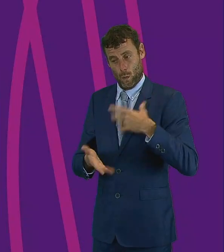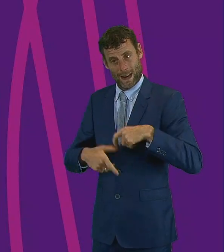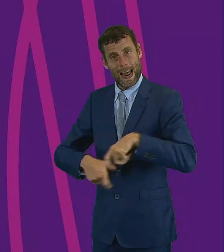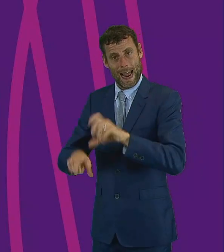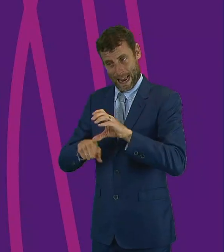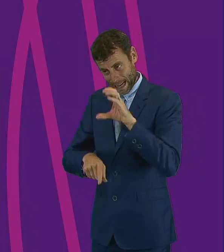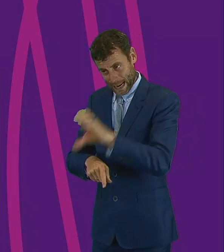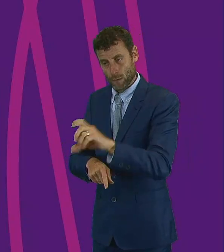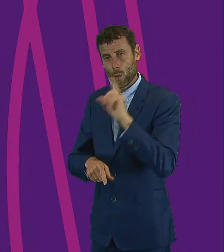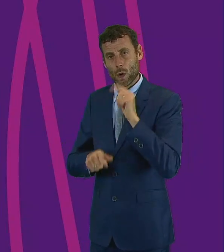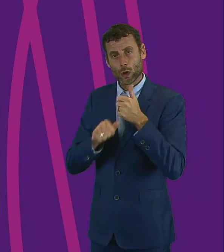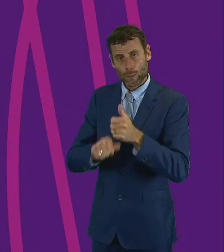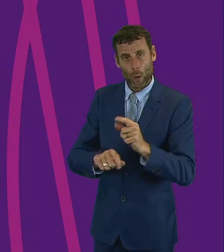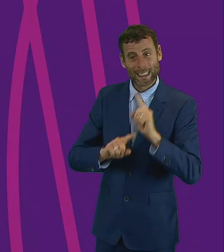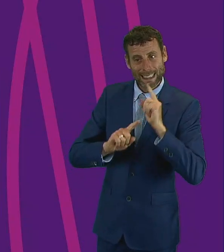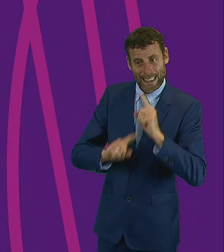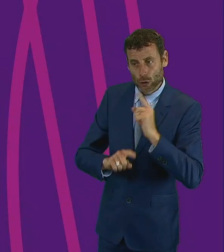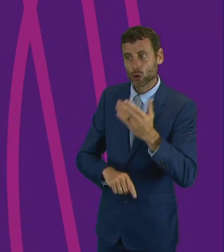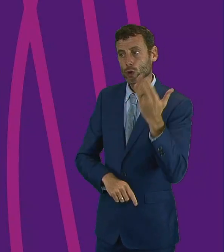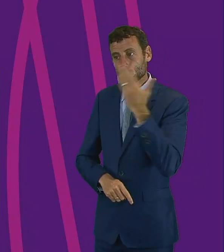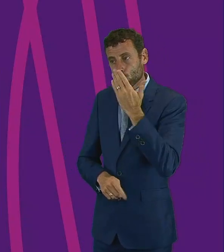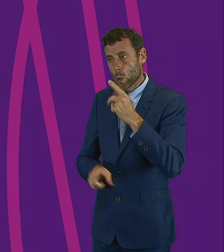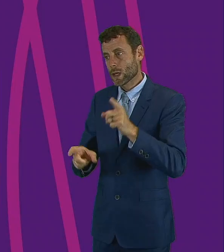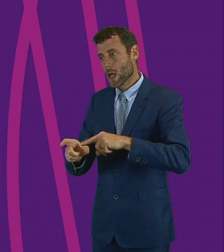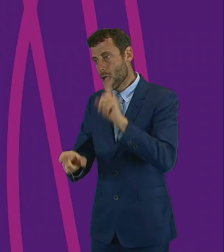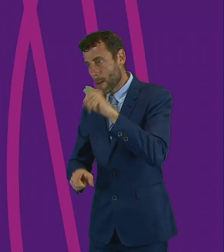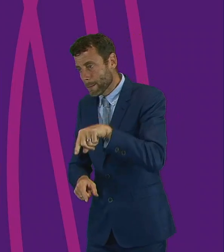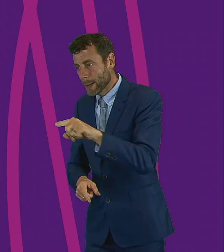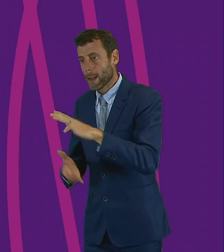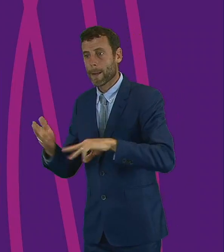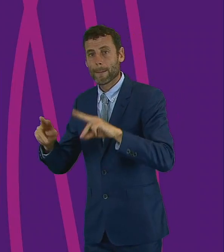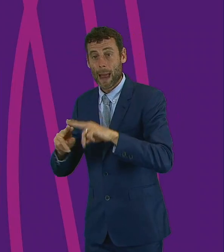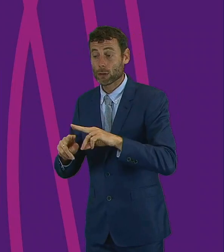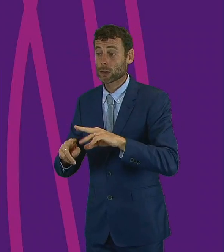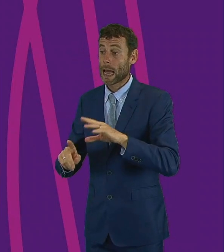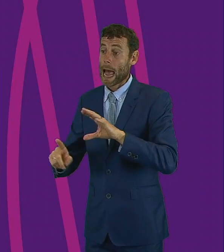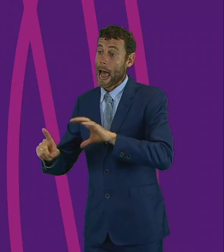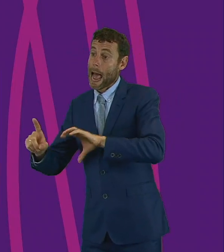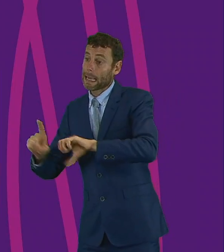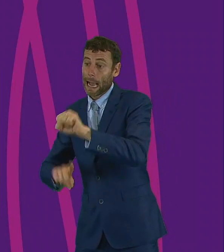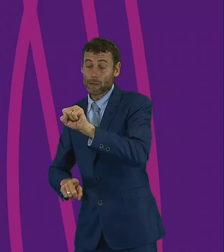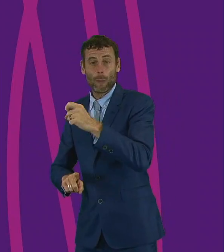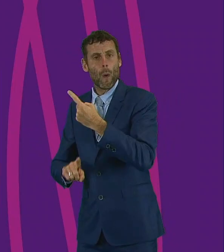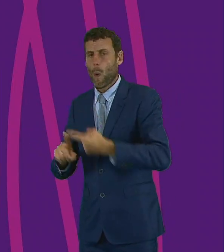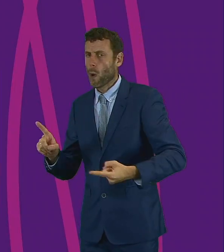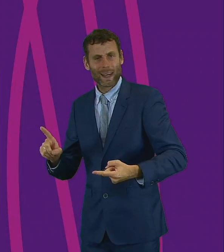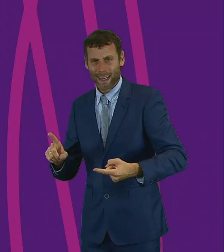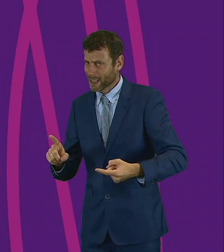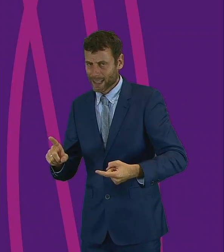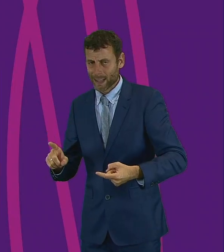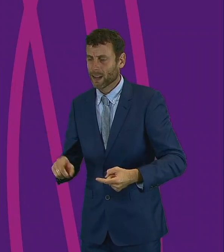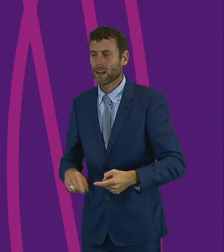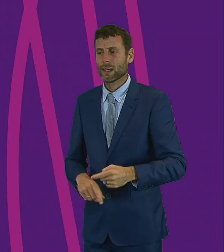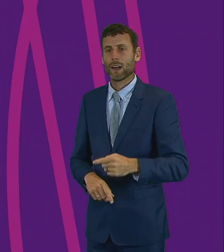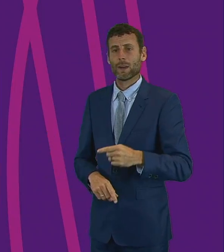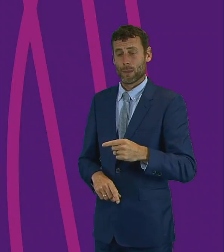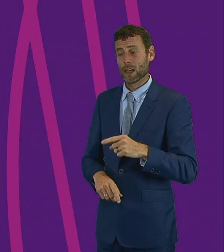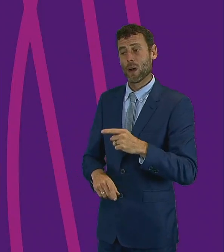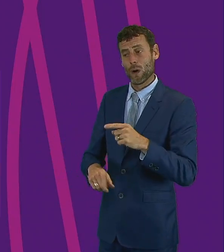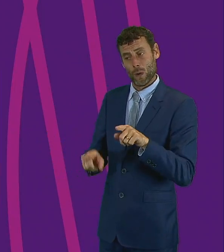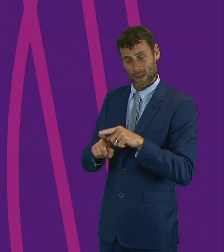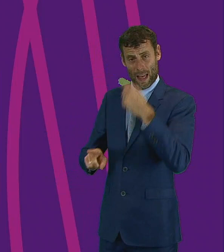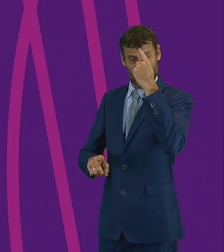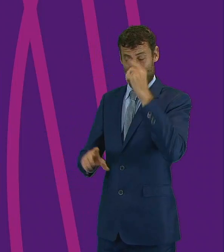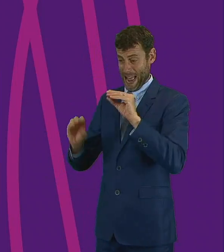teachers, schools, young people and parents, not just to catch up the education that has been unfortunately lost during the